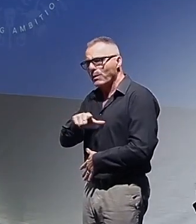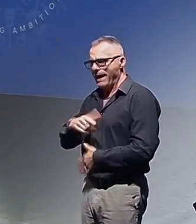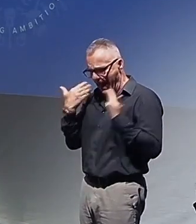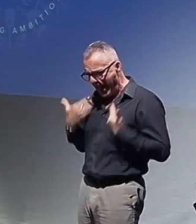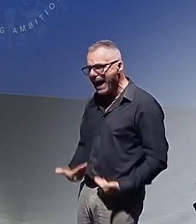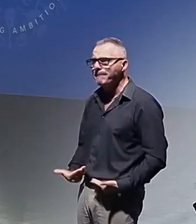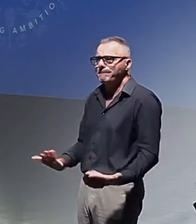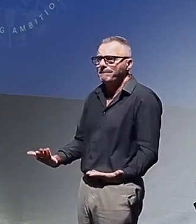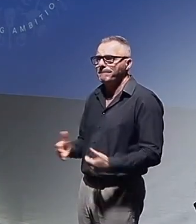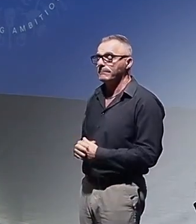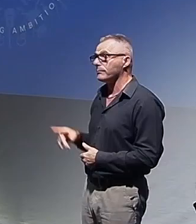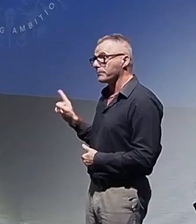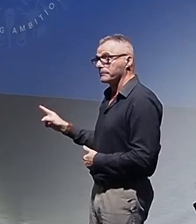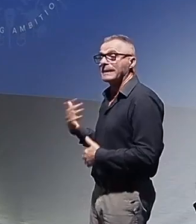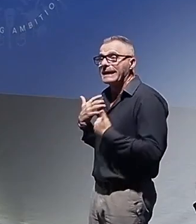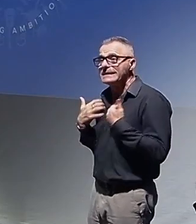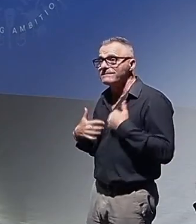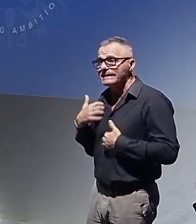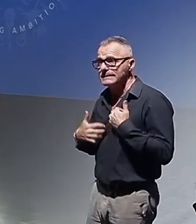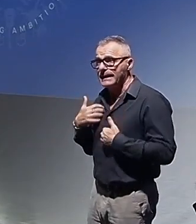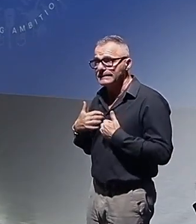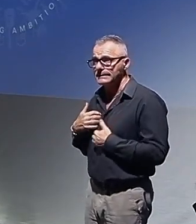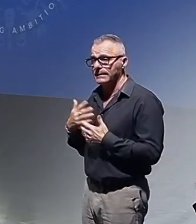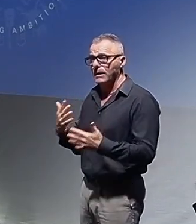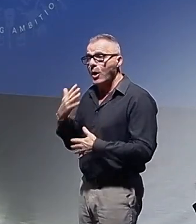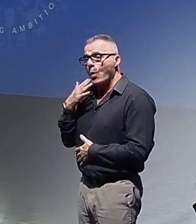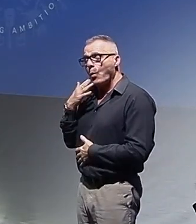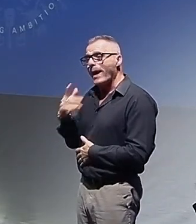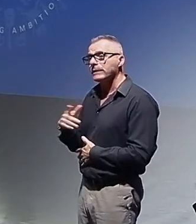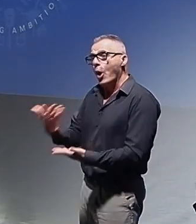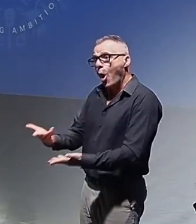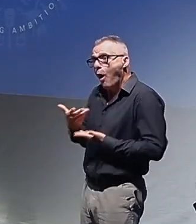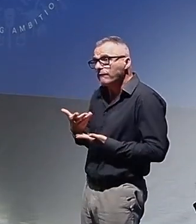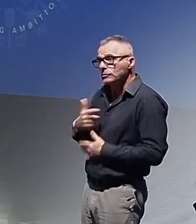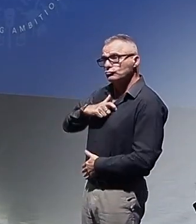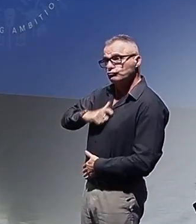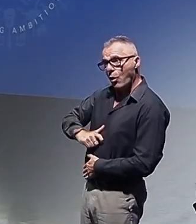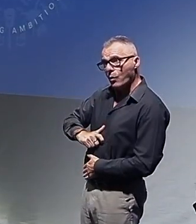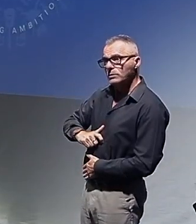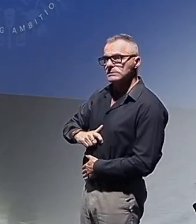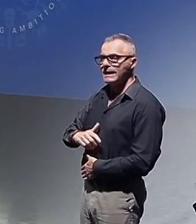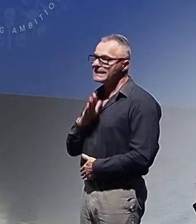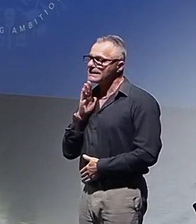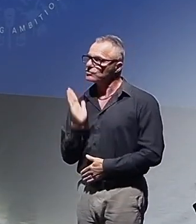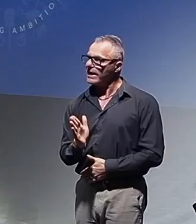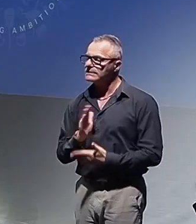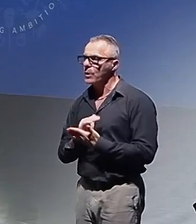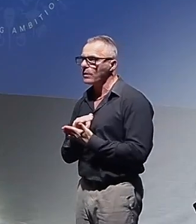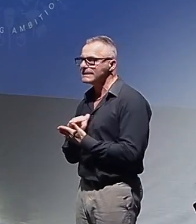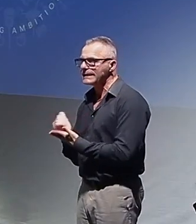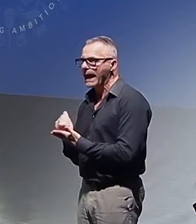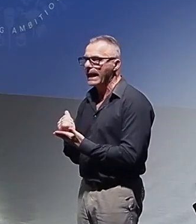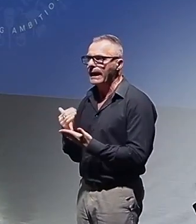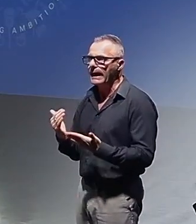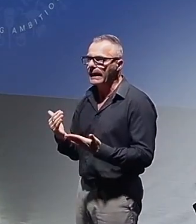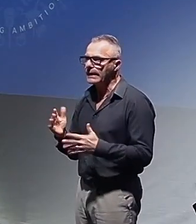am. It's fascinating. I mean, do you look when you get offered parts? Do you go, is it a straight part, is it a gay part? What